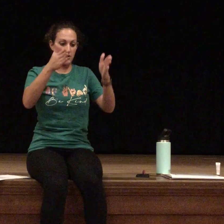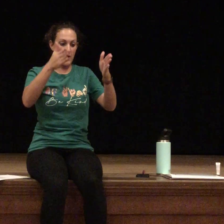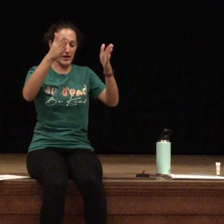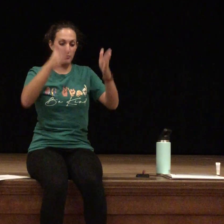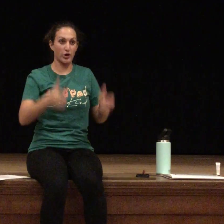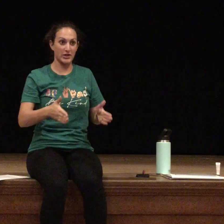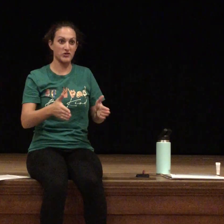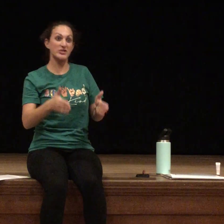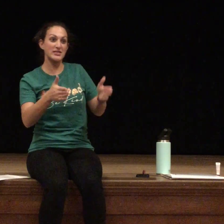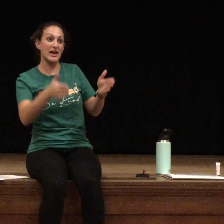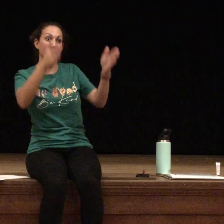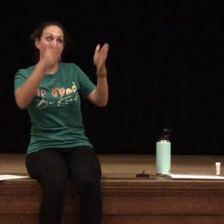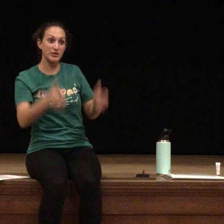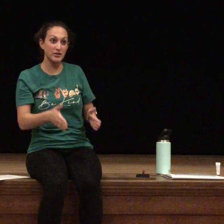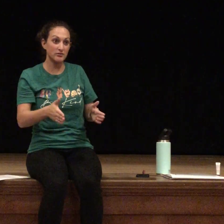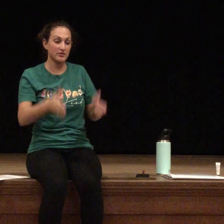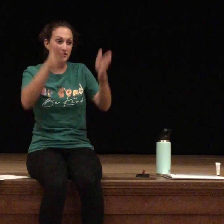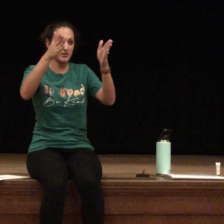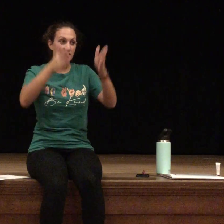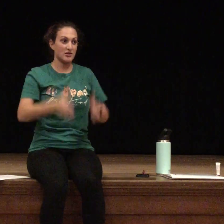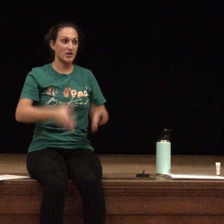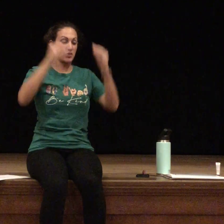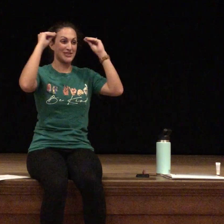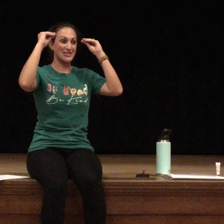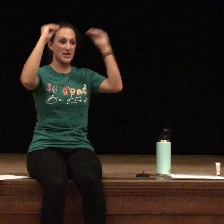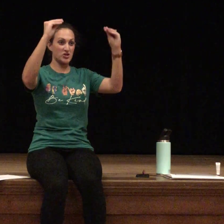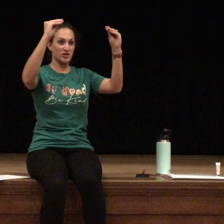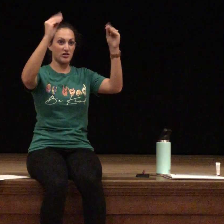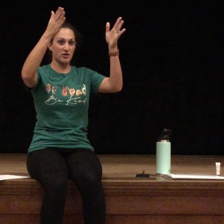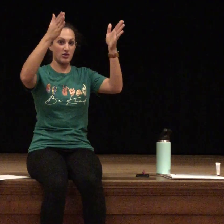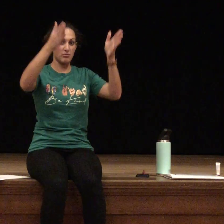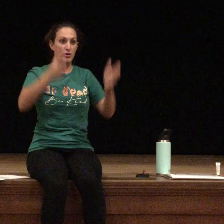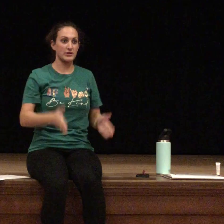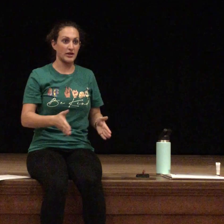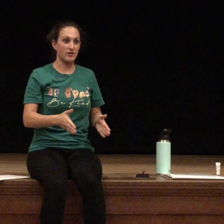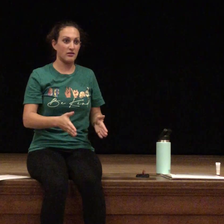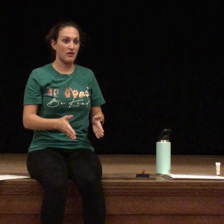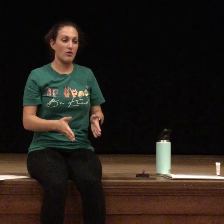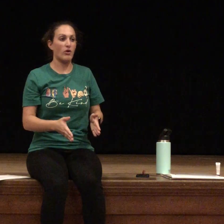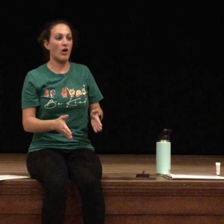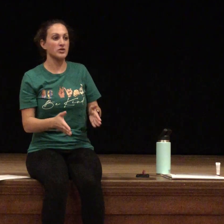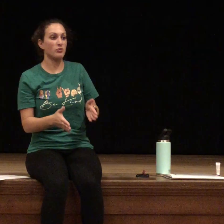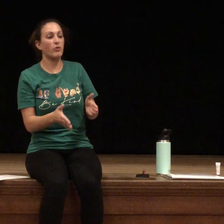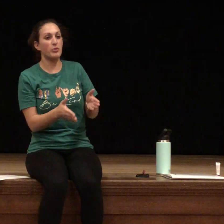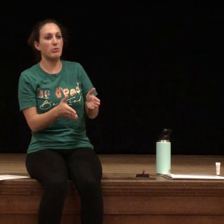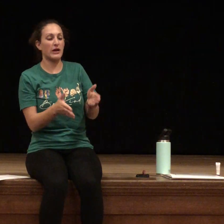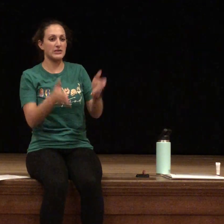you add person. So this is the sign for person. So it's a teach person. What people like to say,